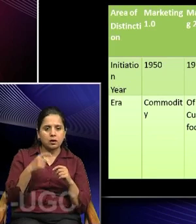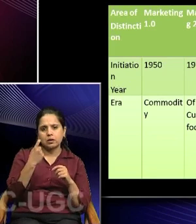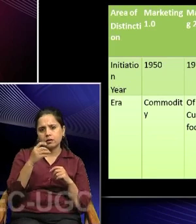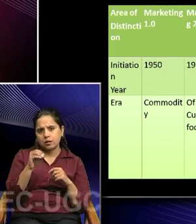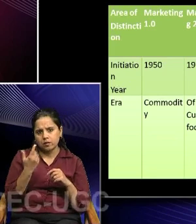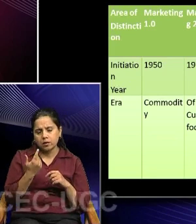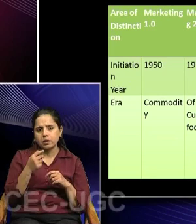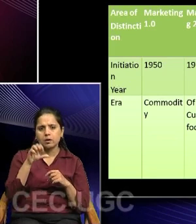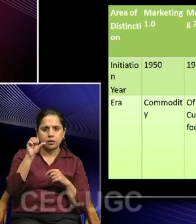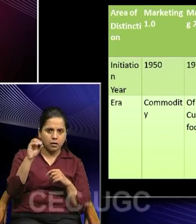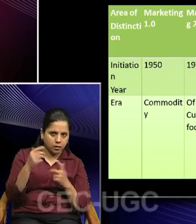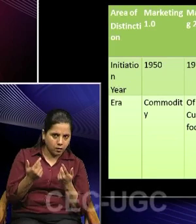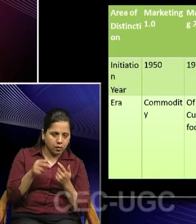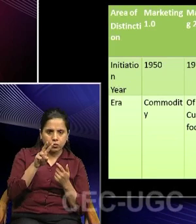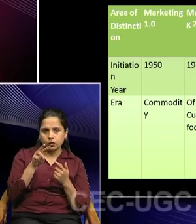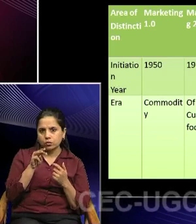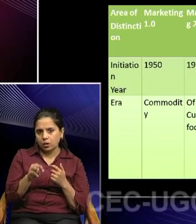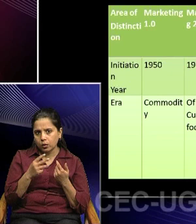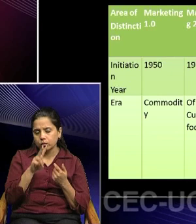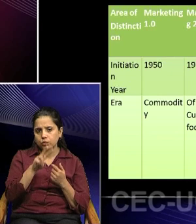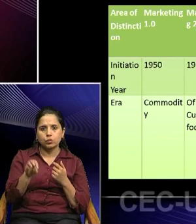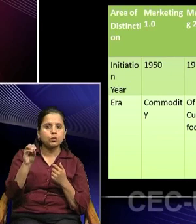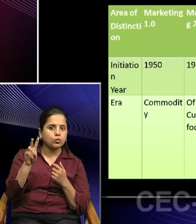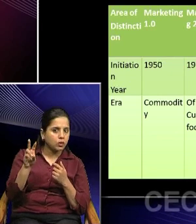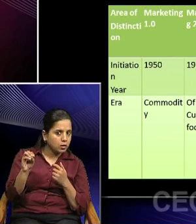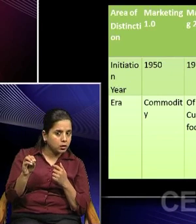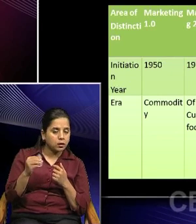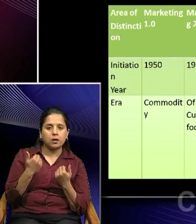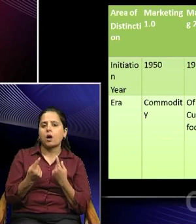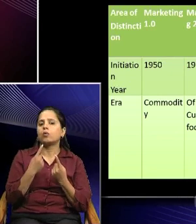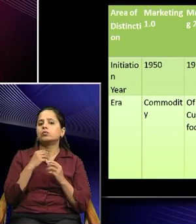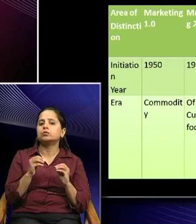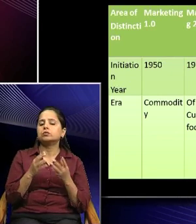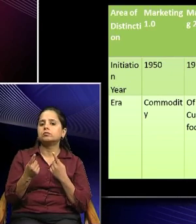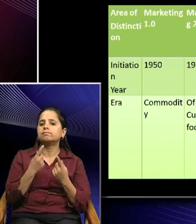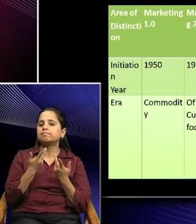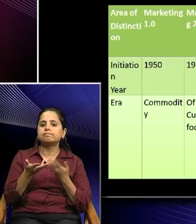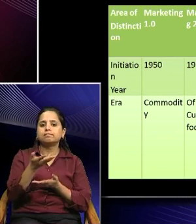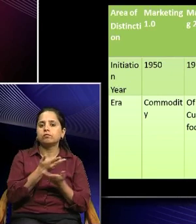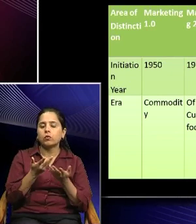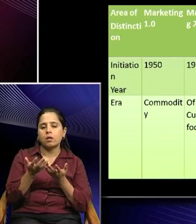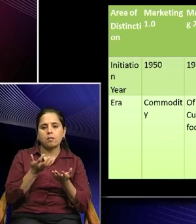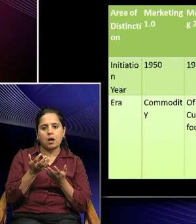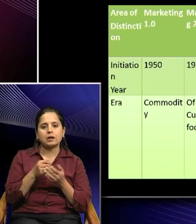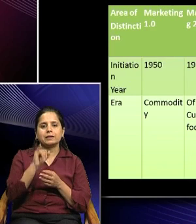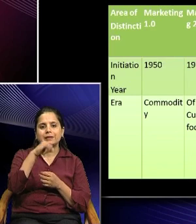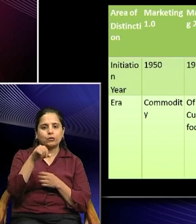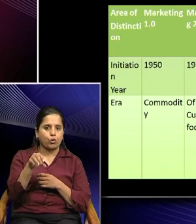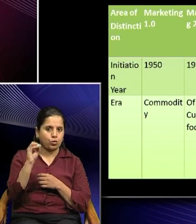70s, 90s, 2010 and 20, and now we have started talking about marketing